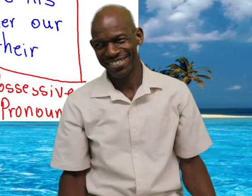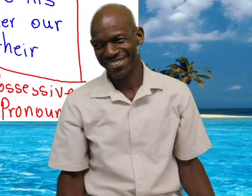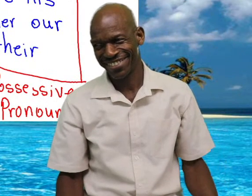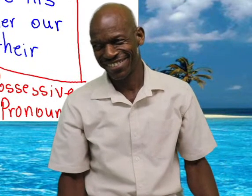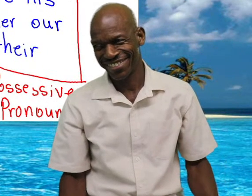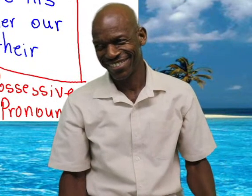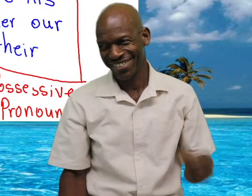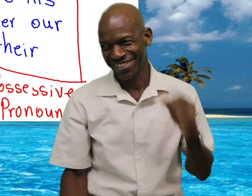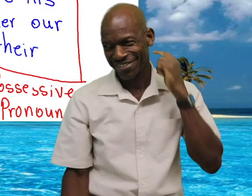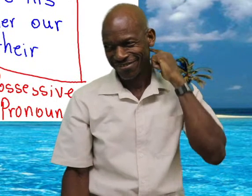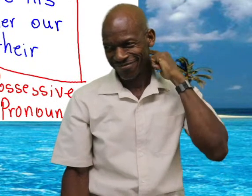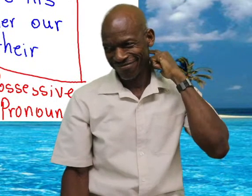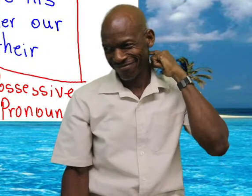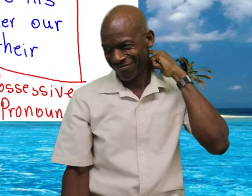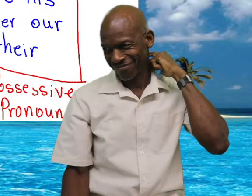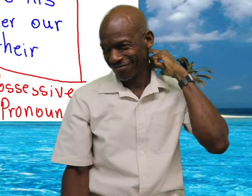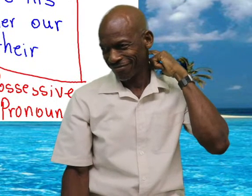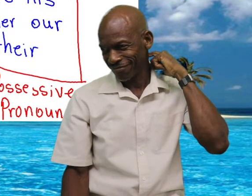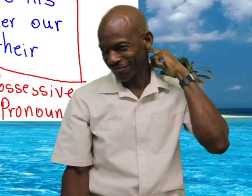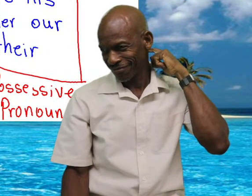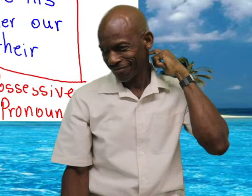cat